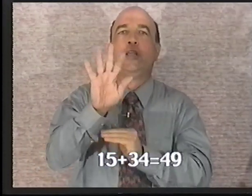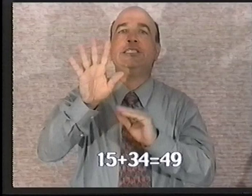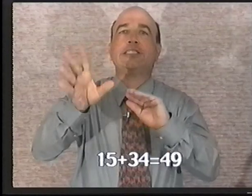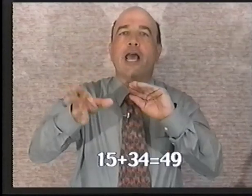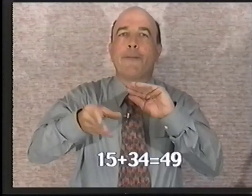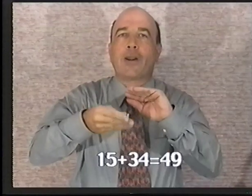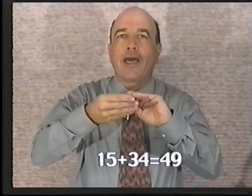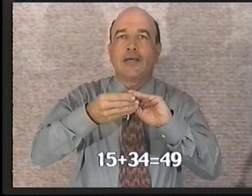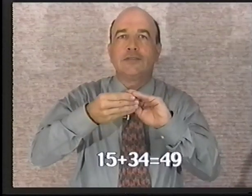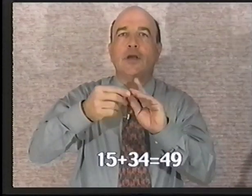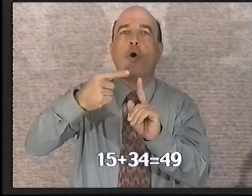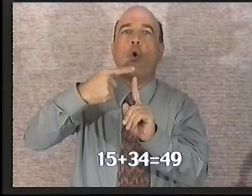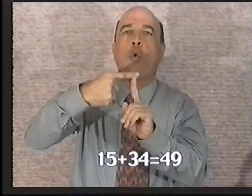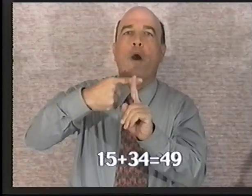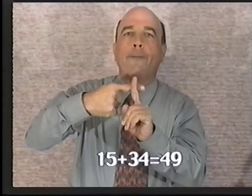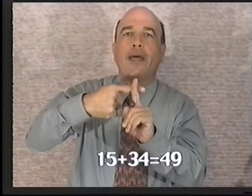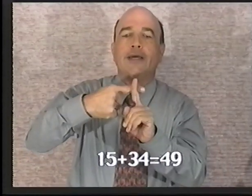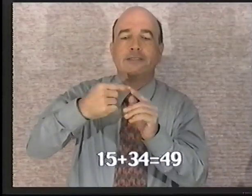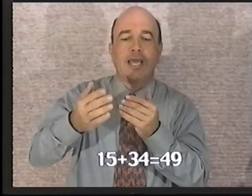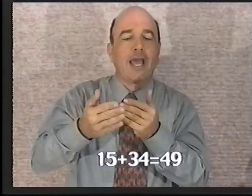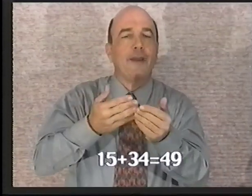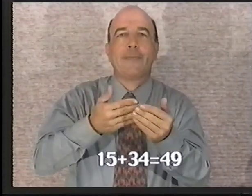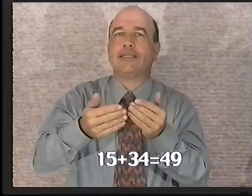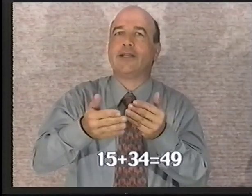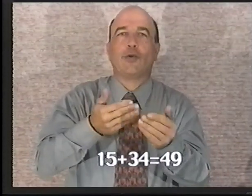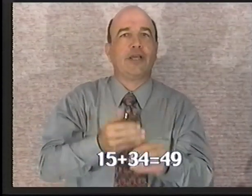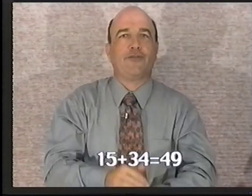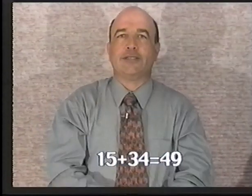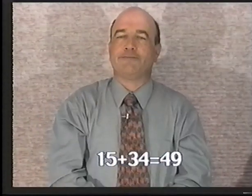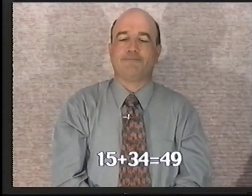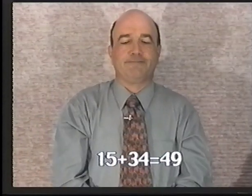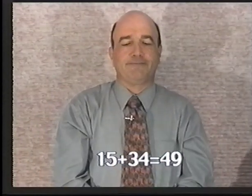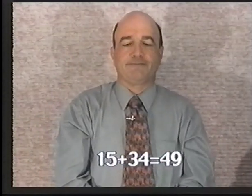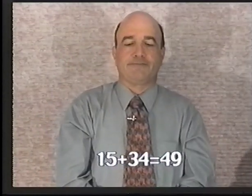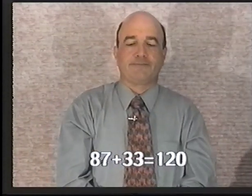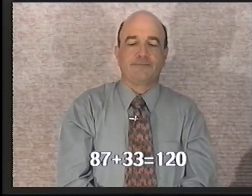say plus or plus, it makes no difference.